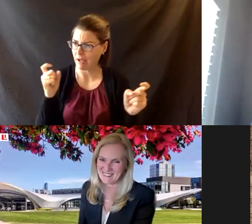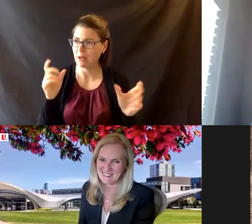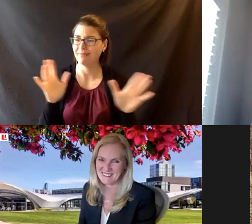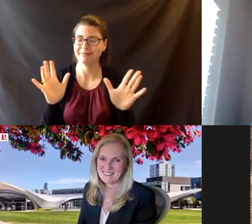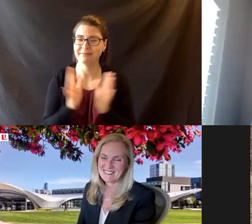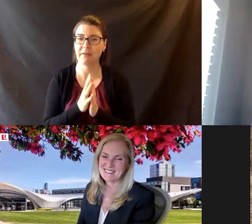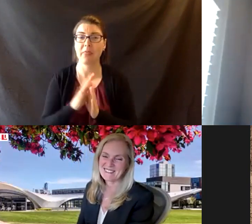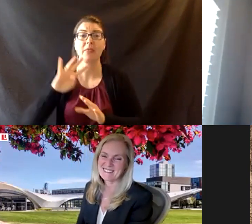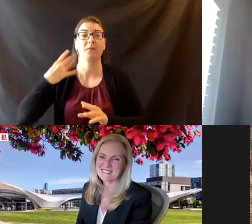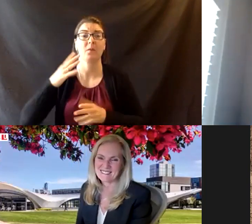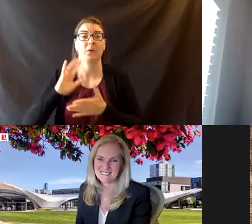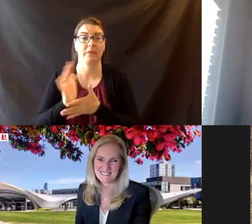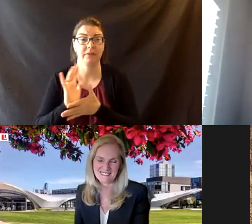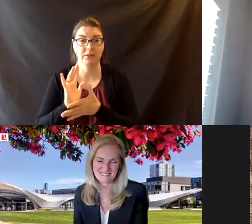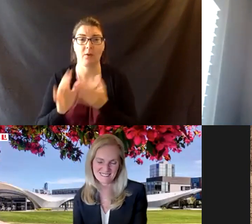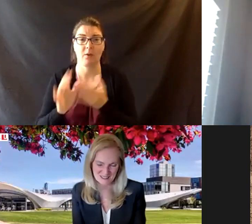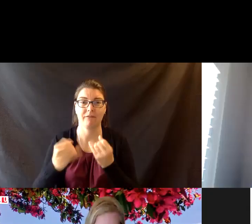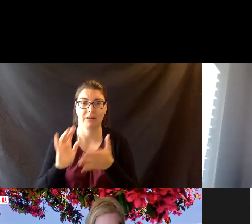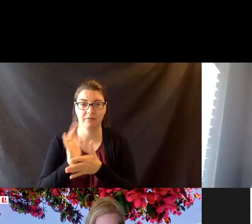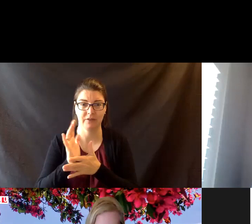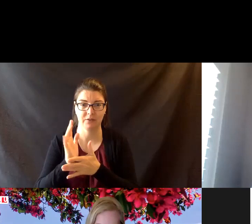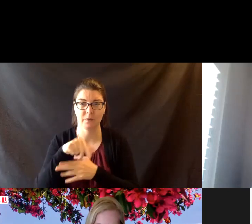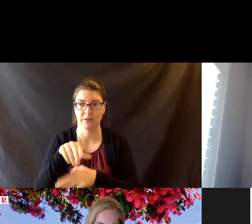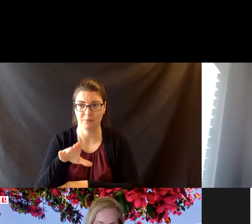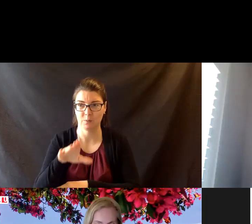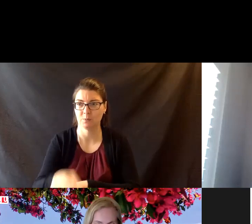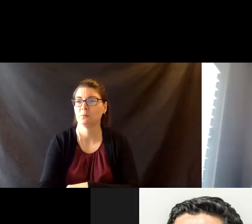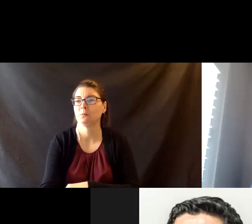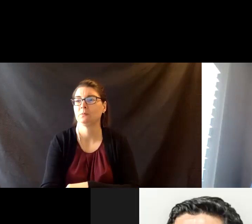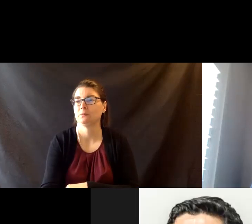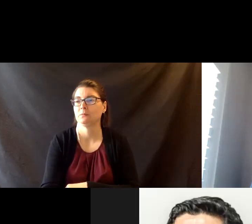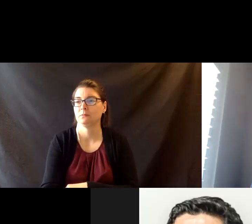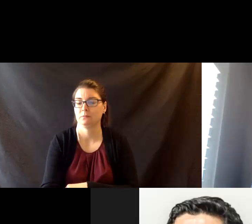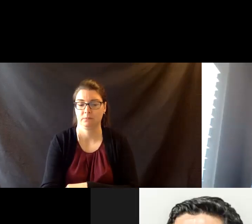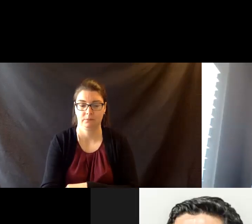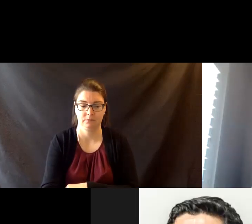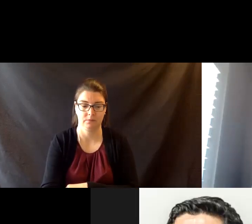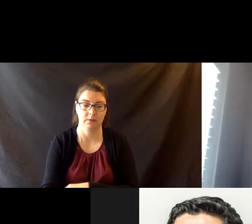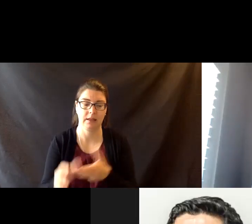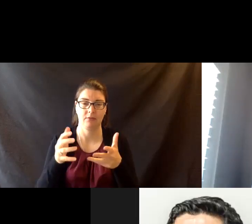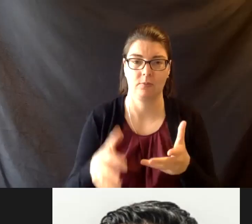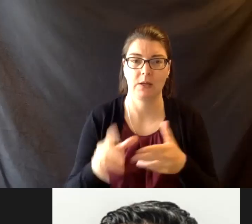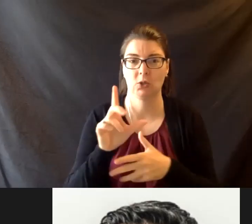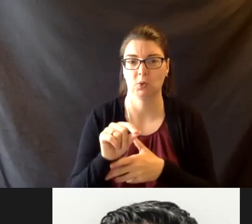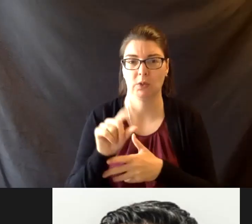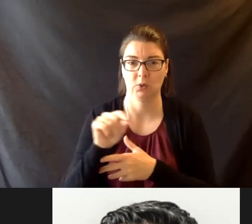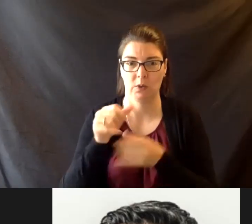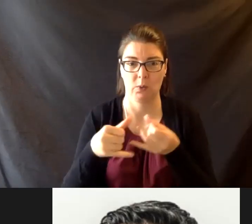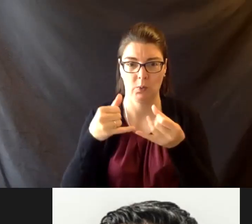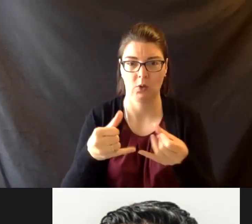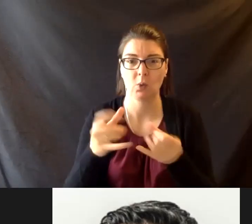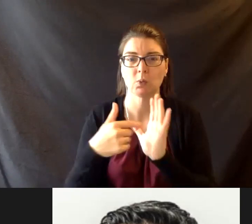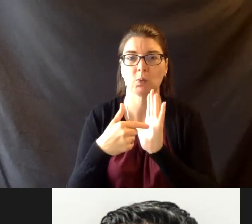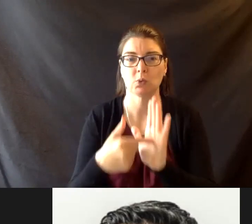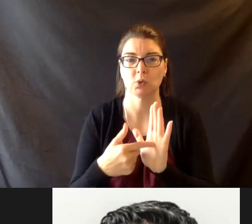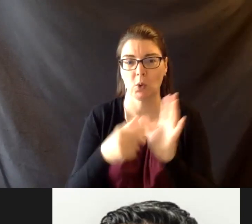The fourth video, our final video of the afternoon, is the remaining 2020 winners. It will also highlight